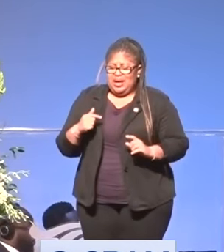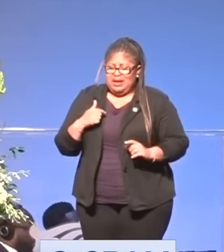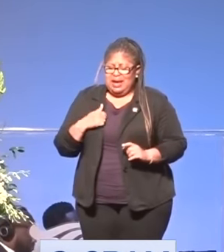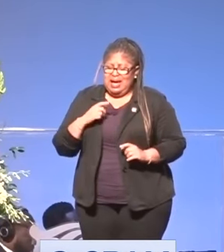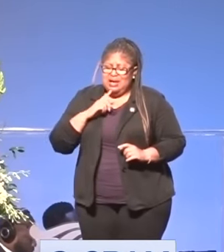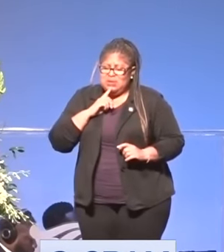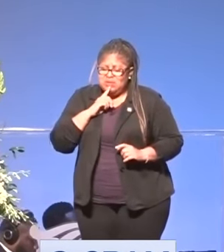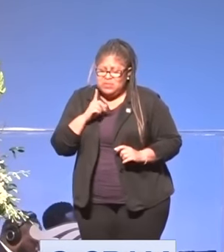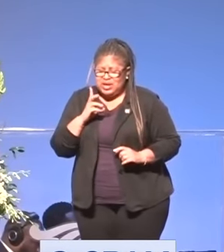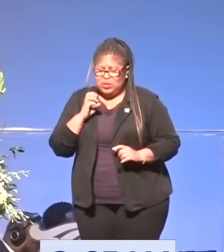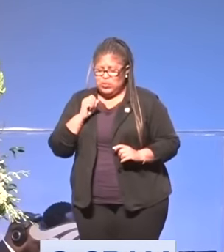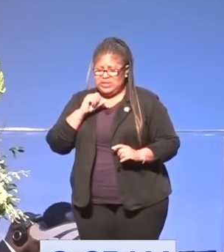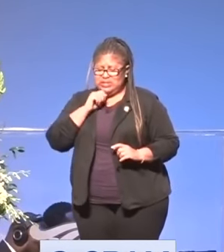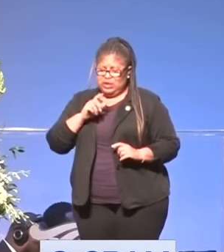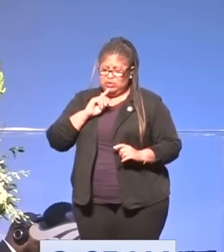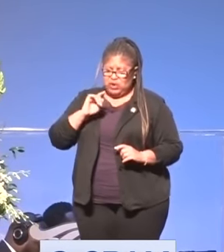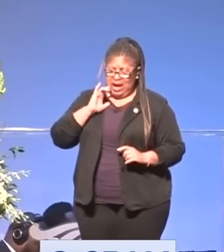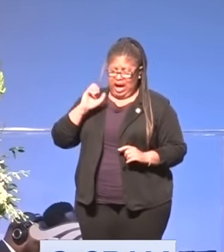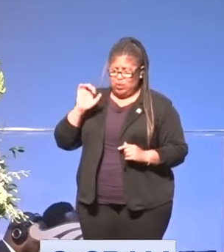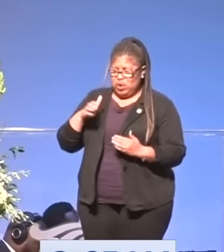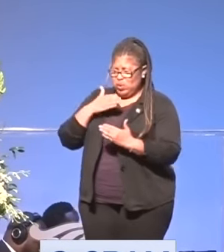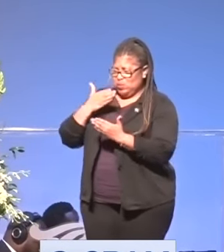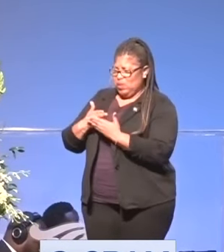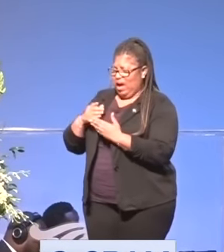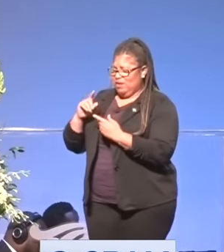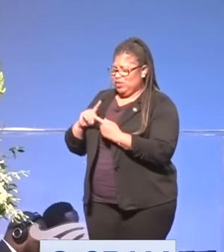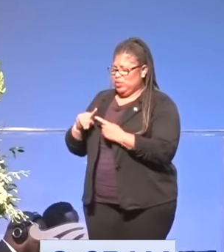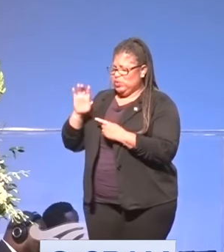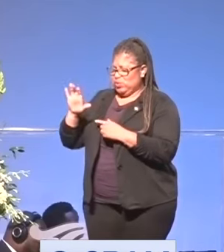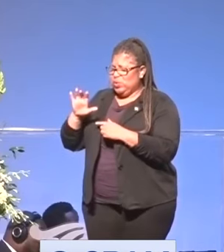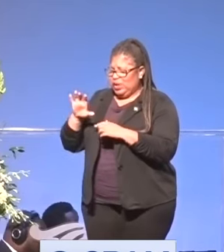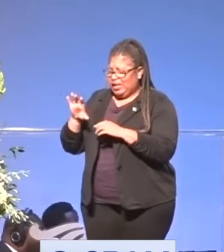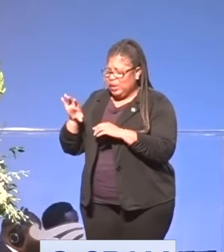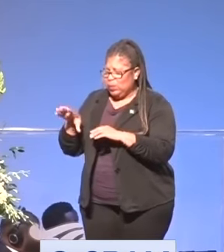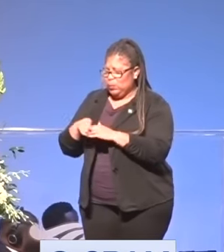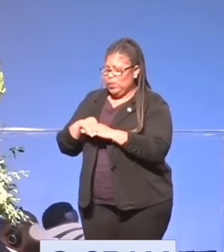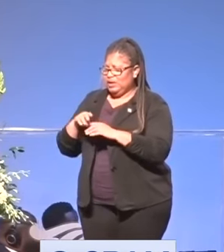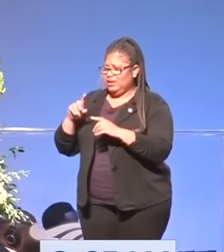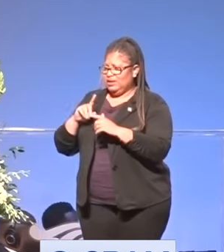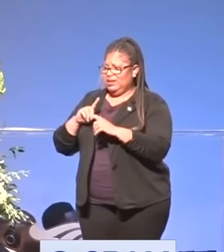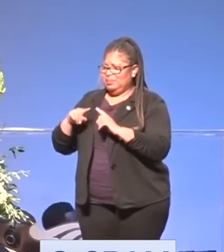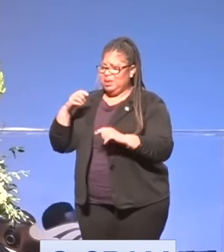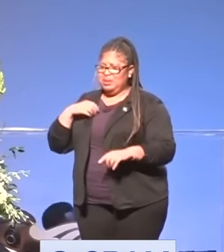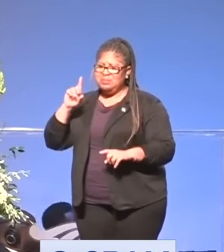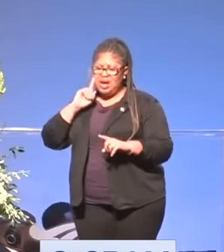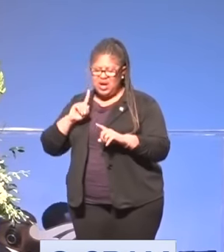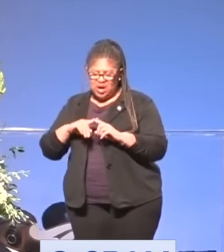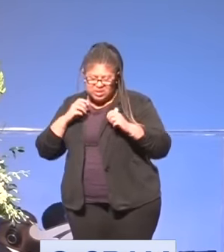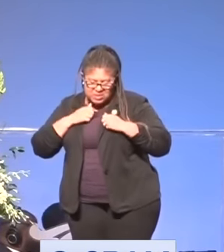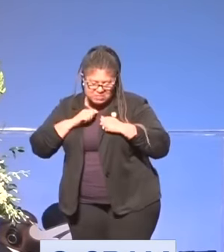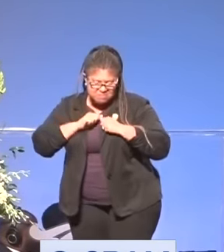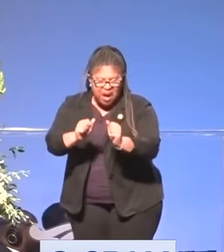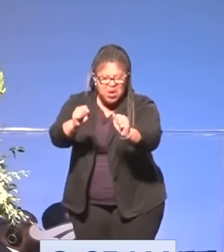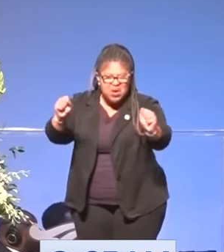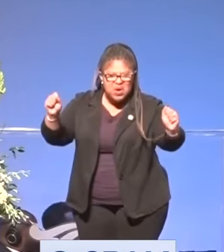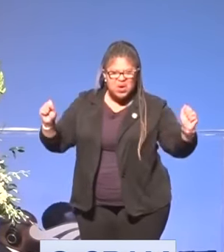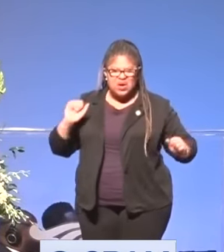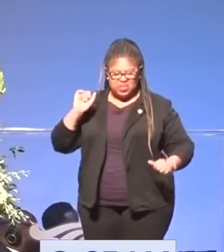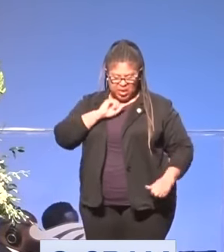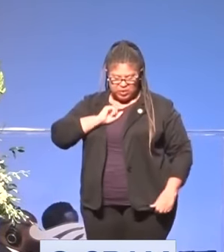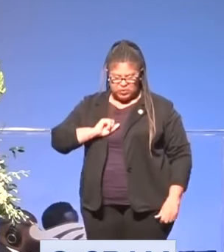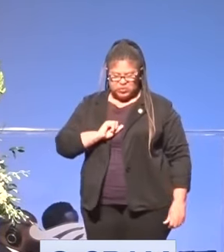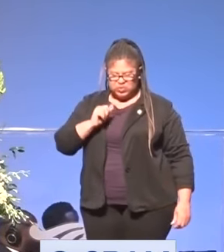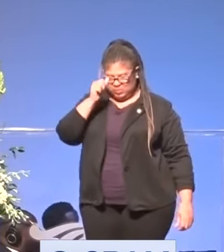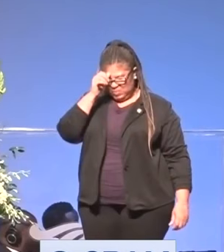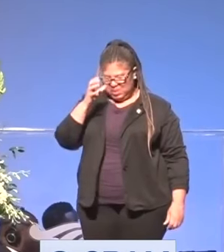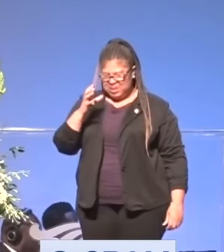my uncle's PJ's wedding. We had no way to contact anyone. But here comes my uncle busting through the door like Superman. I was